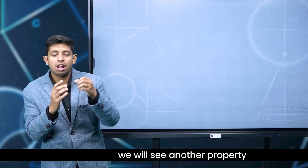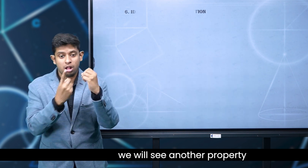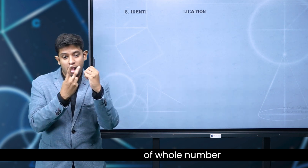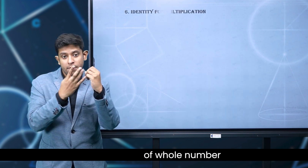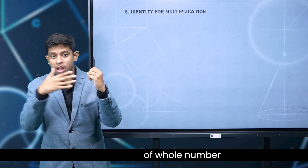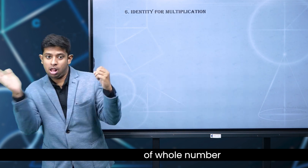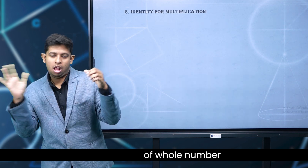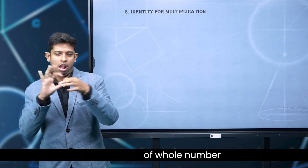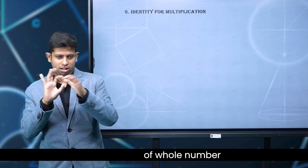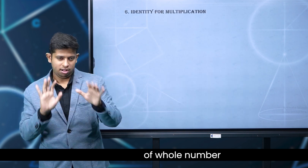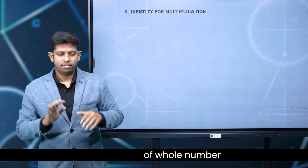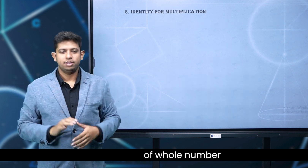of whole number.